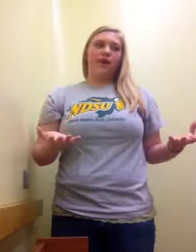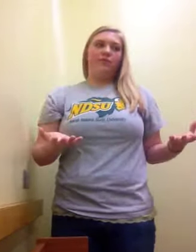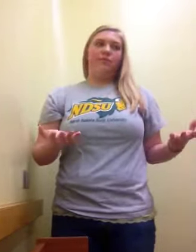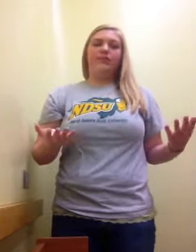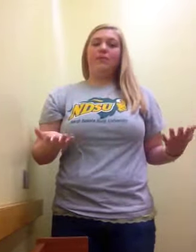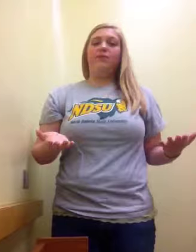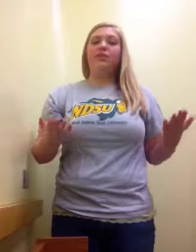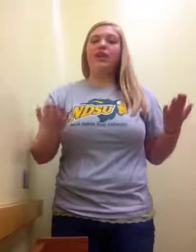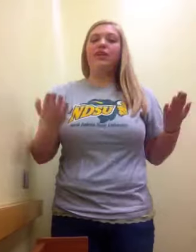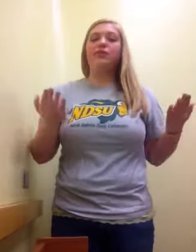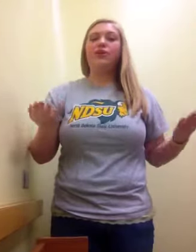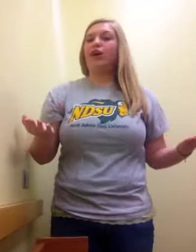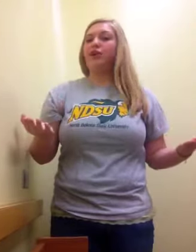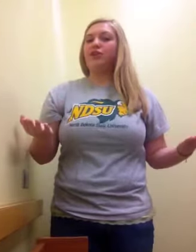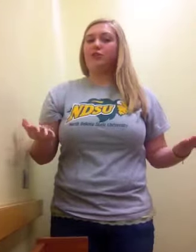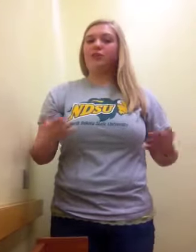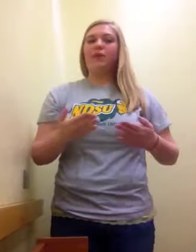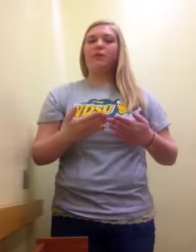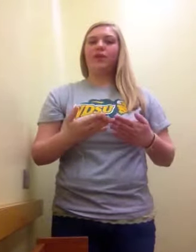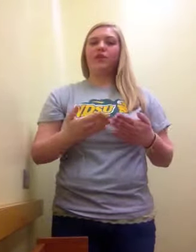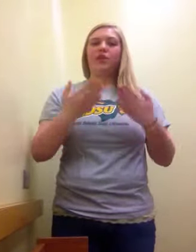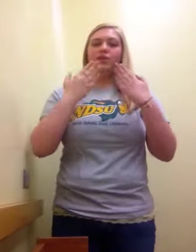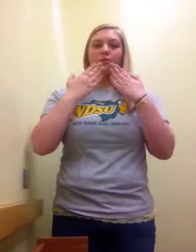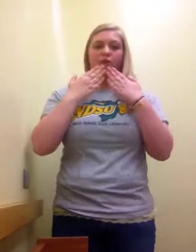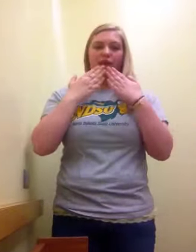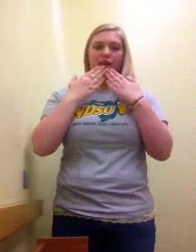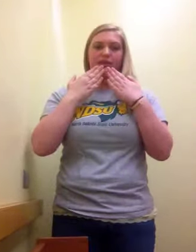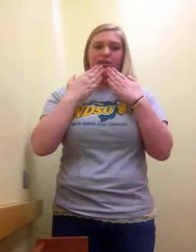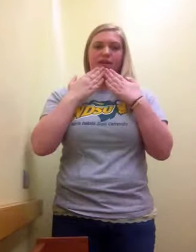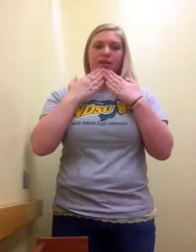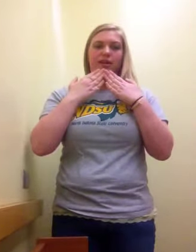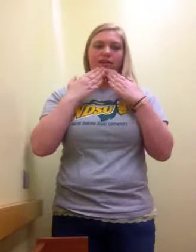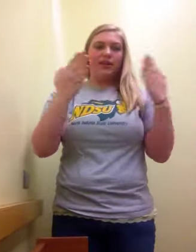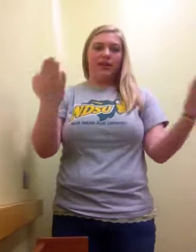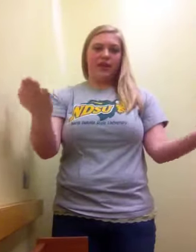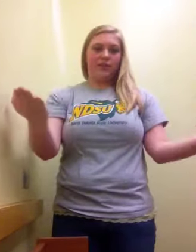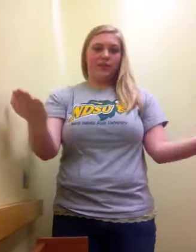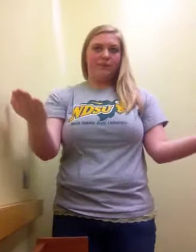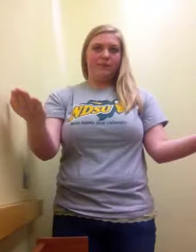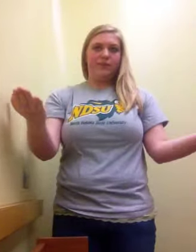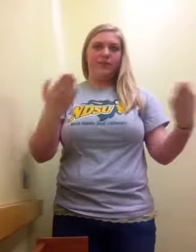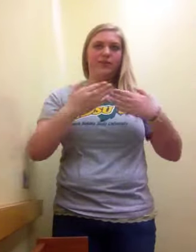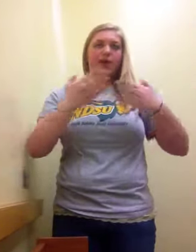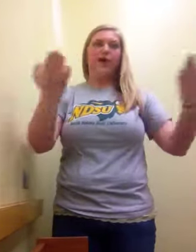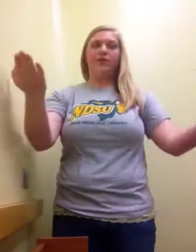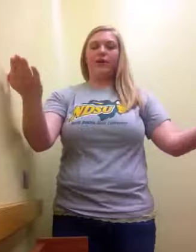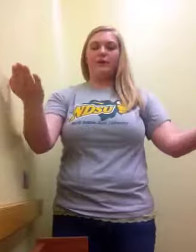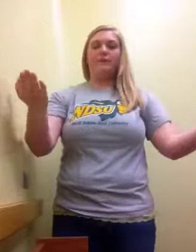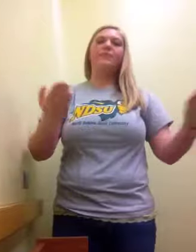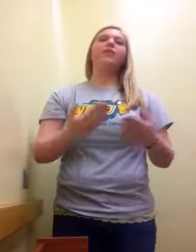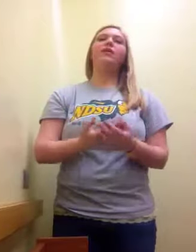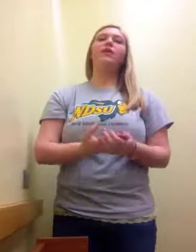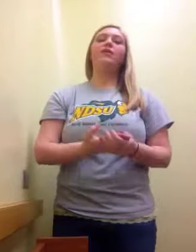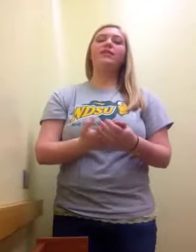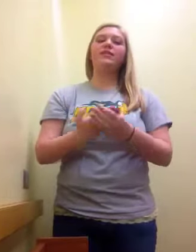For example, if you're talking to a large group of people, you're going to use both hands and say thank you to everyone. This is